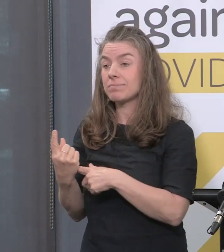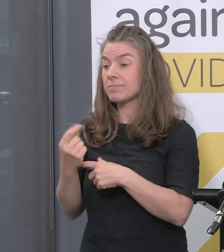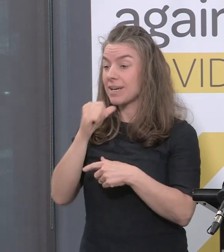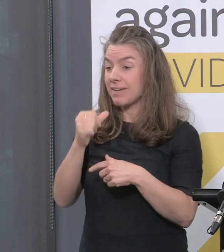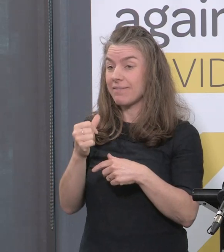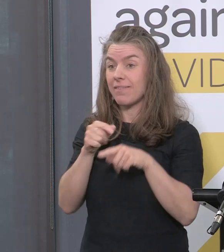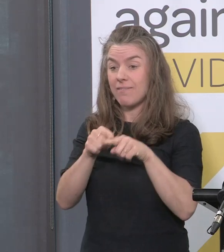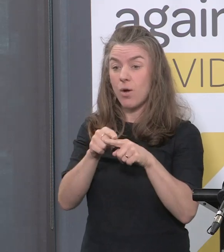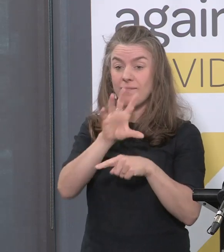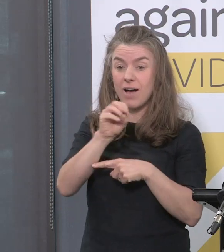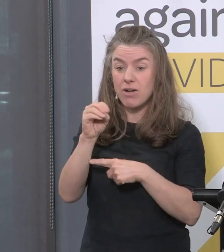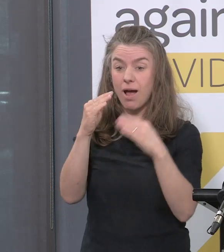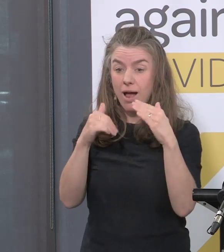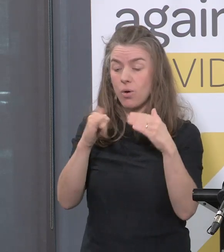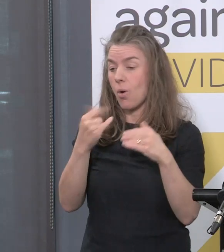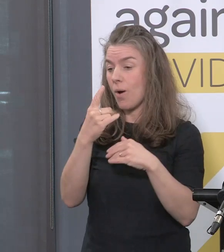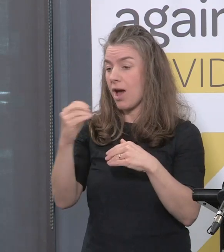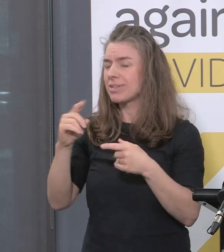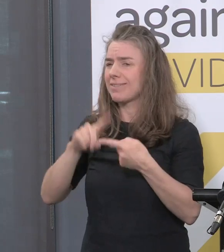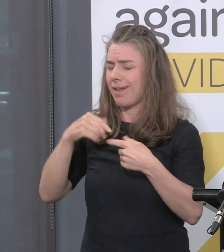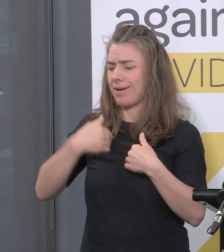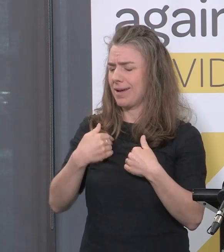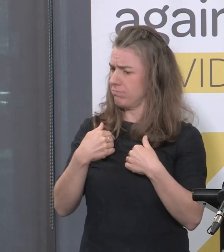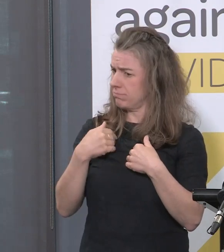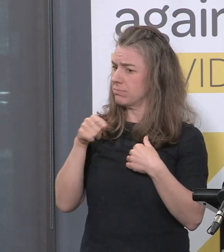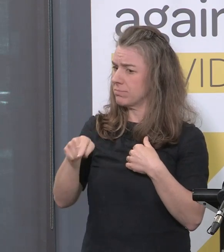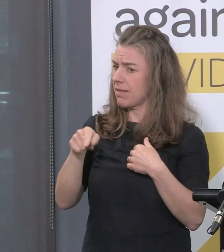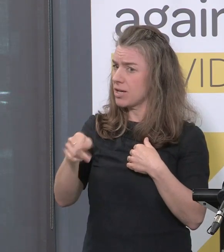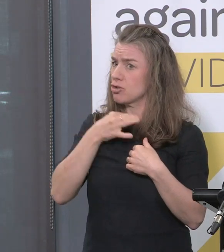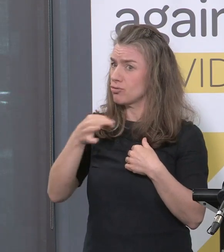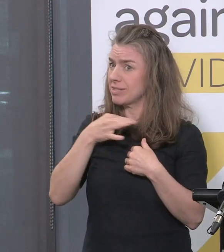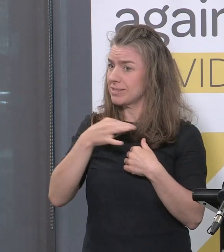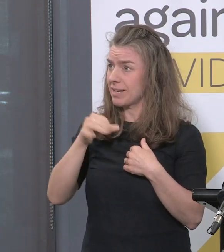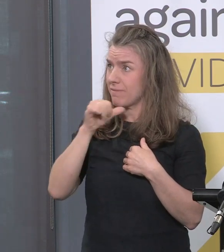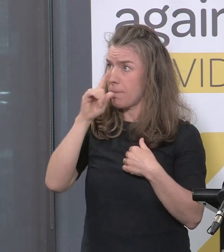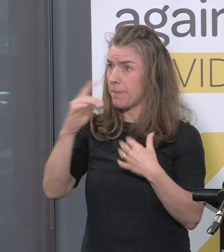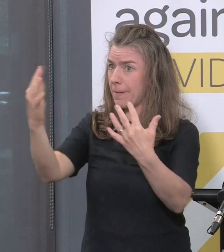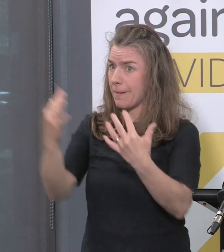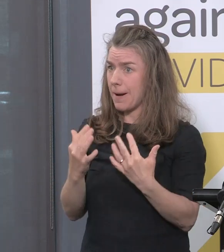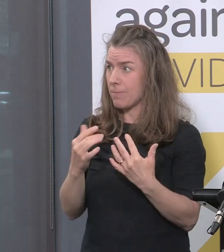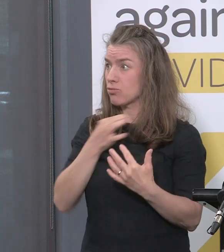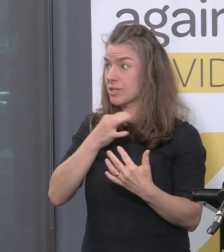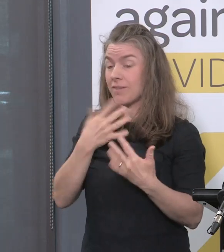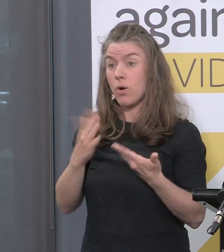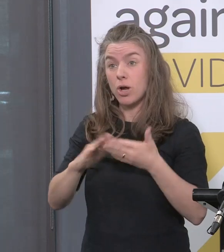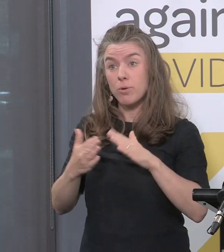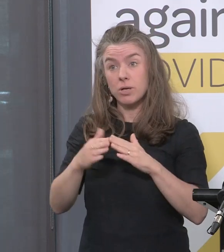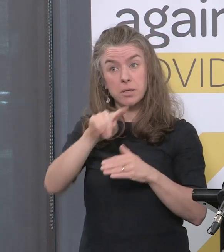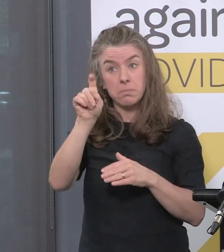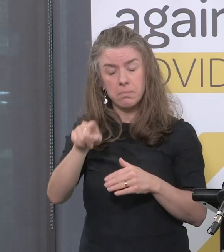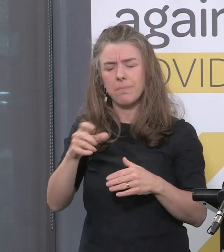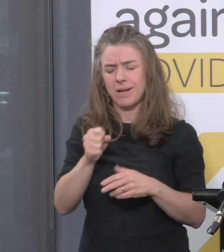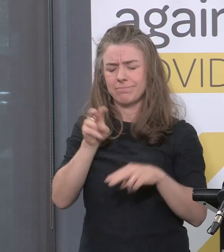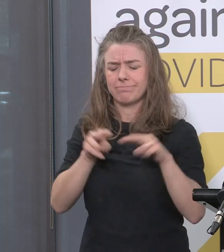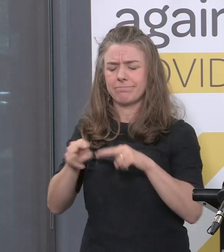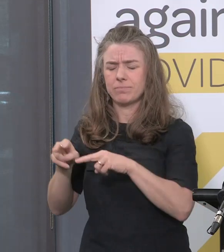within the limits, need to assess the risk they pose to attendees and to the community. Work, school and